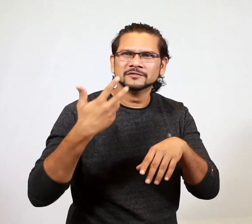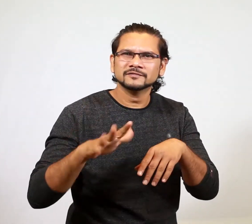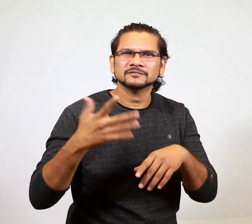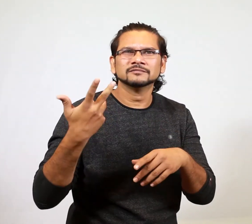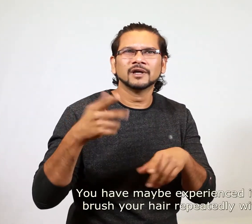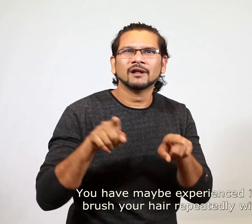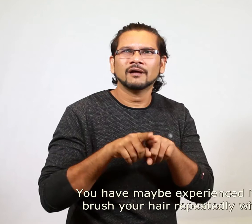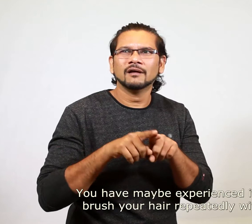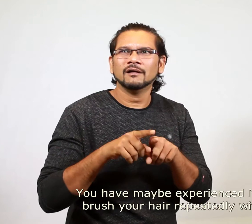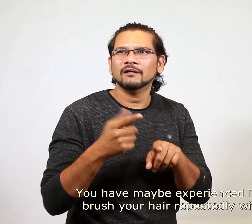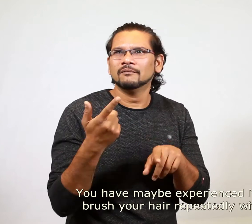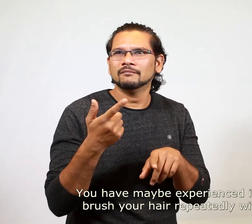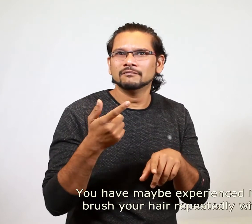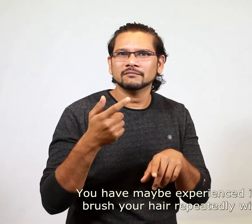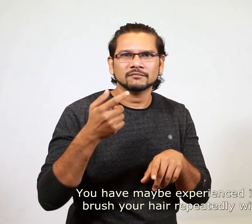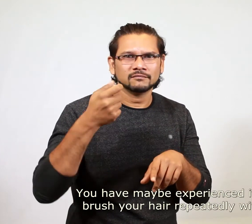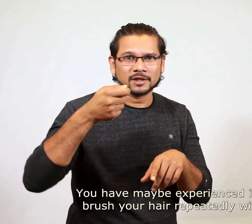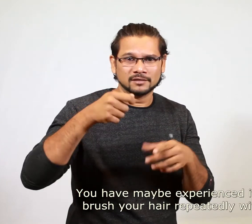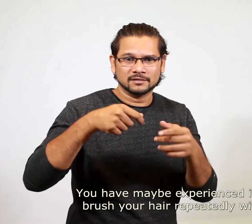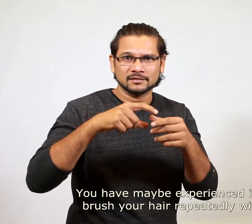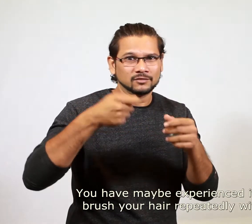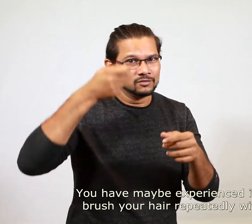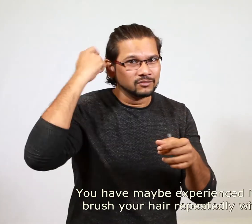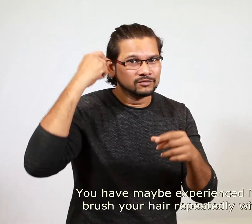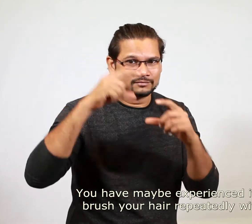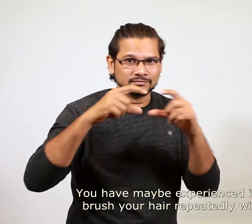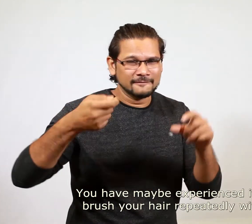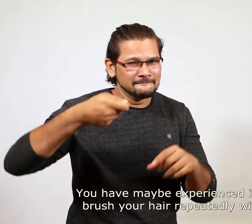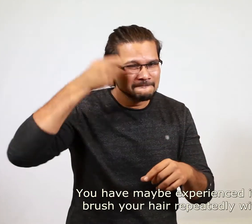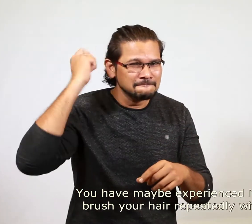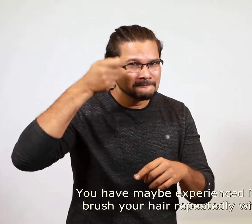You have maybe experienced it when you brush your hair repeatedly with a comb